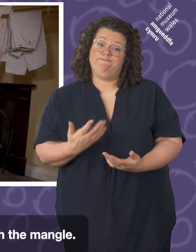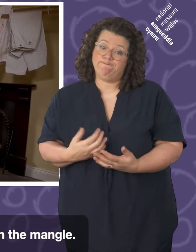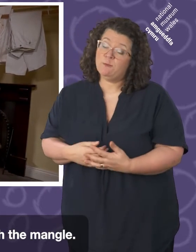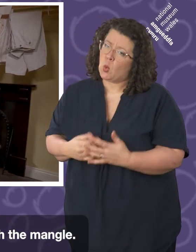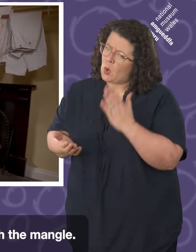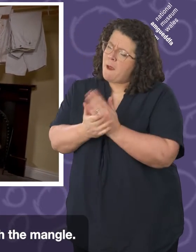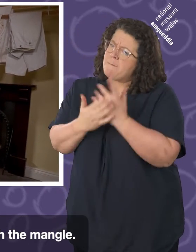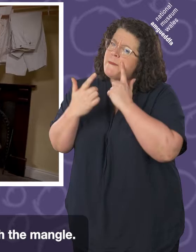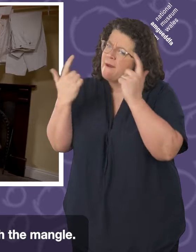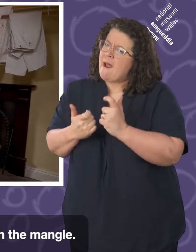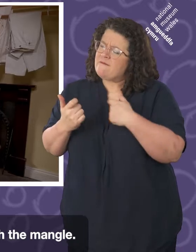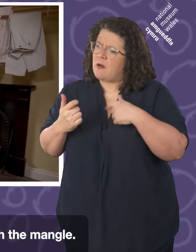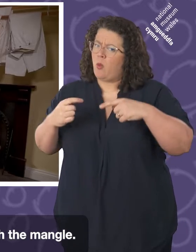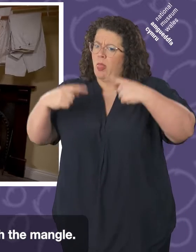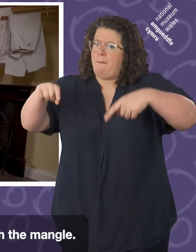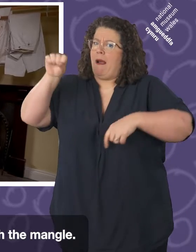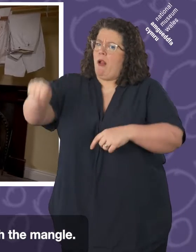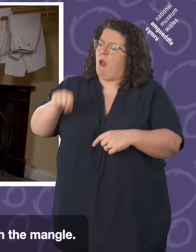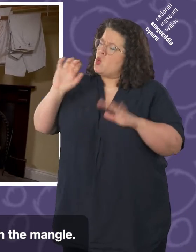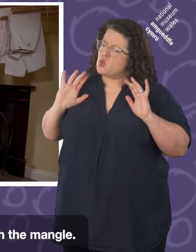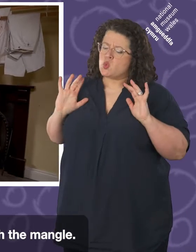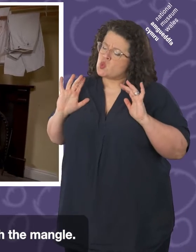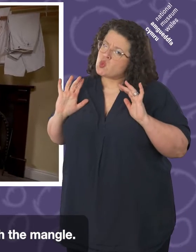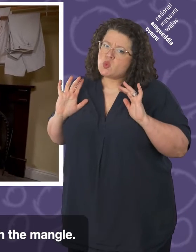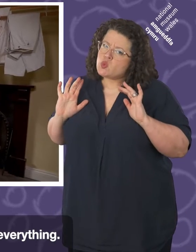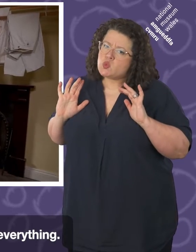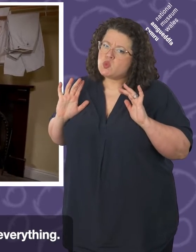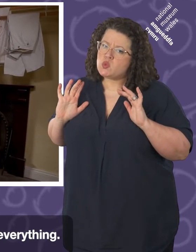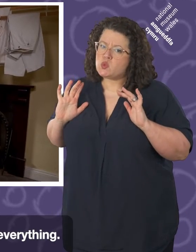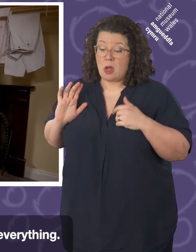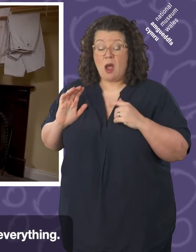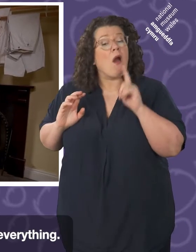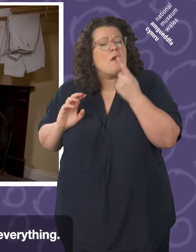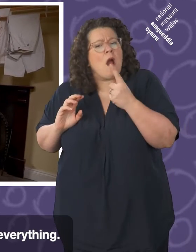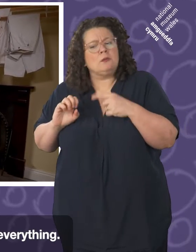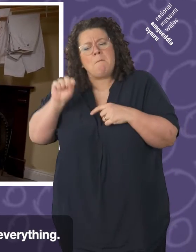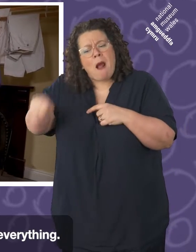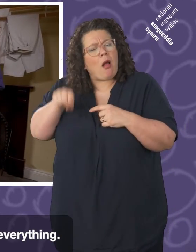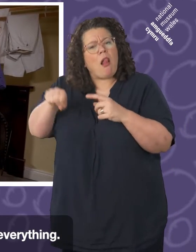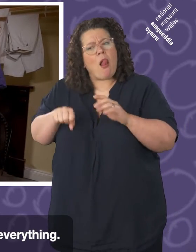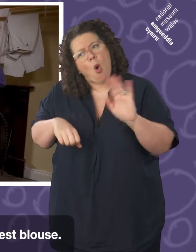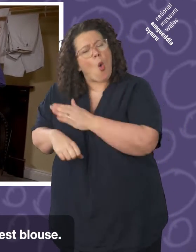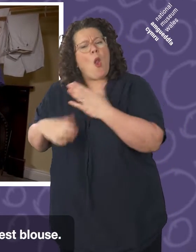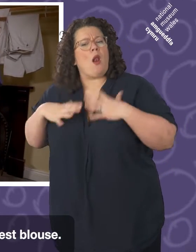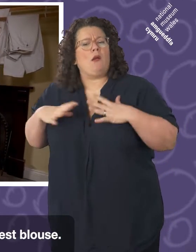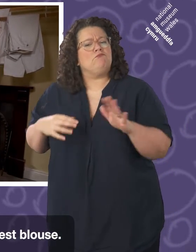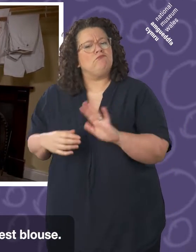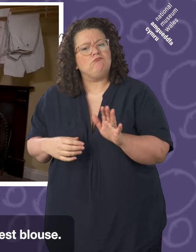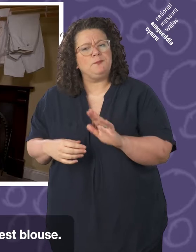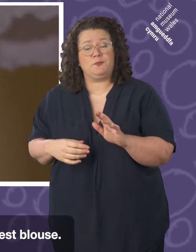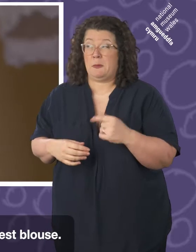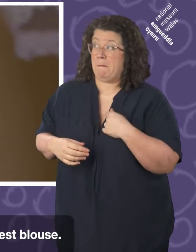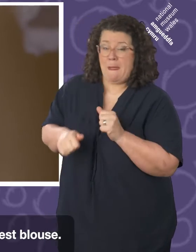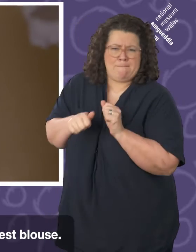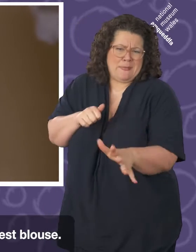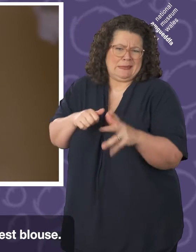So I am very careful with the mangle. And I can't mangle everything. Now this here, my